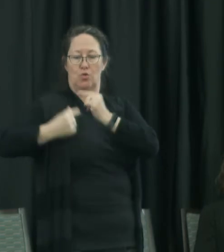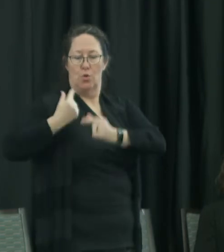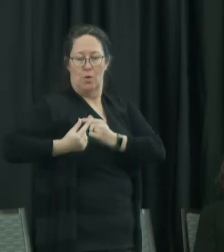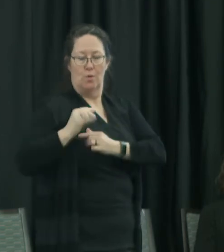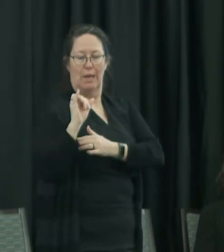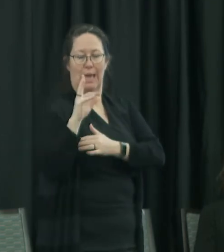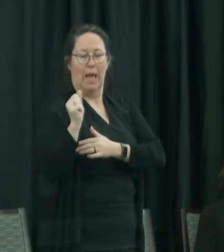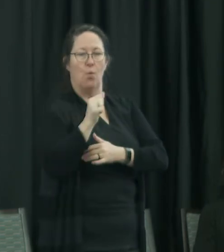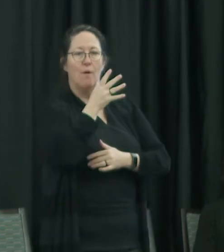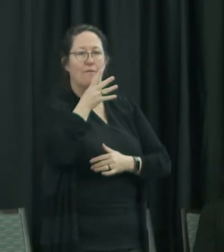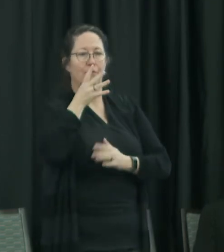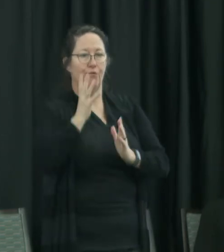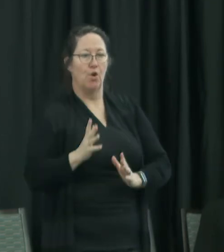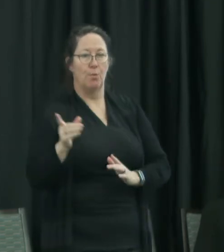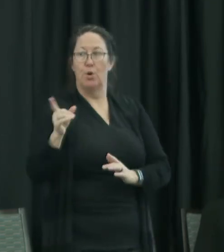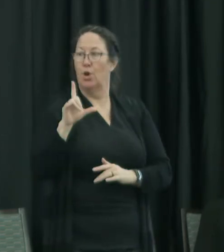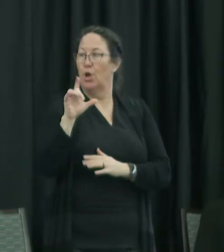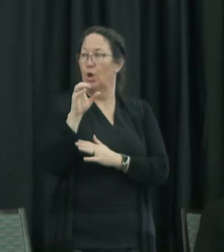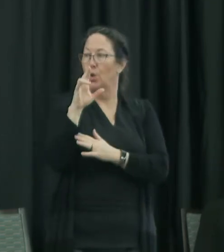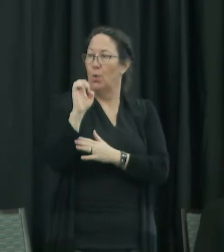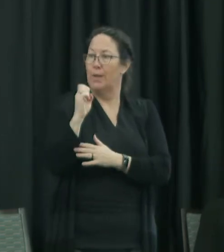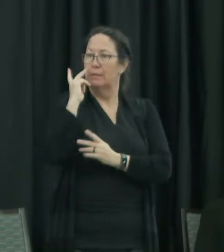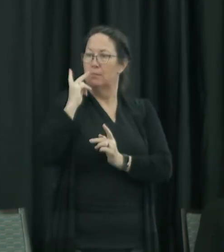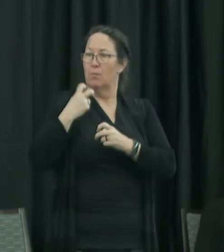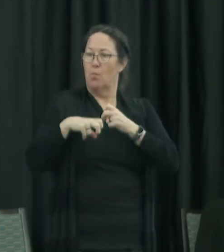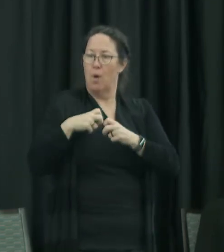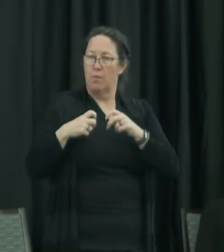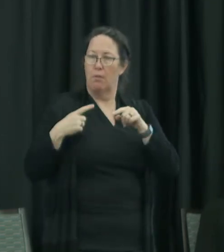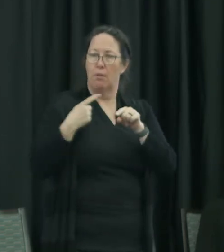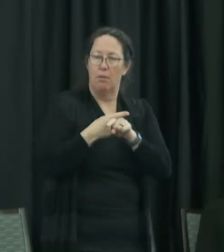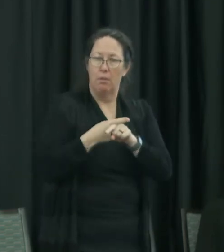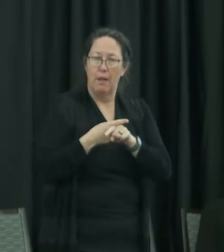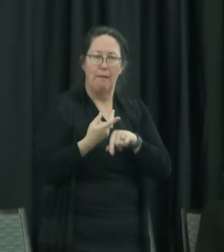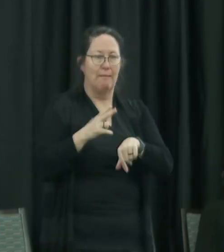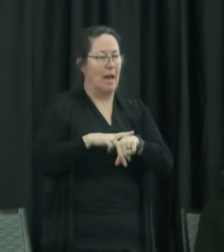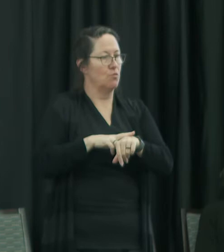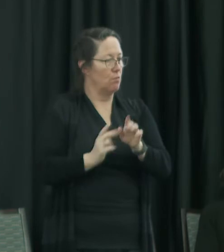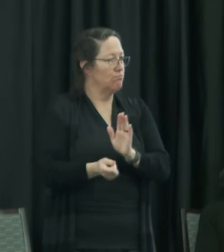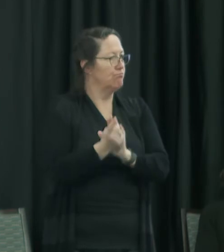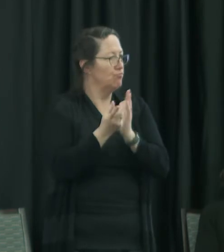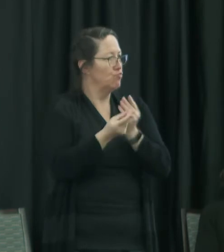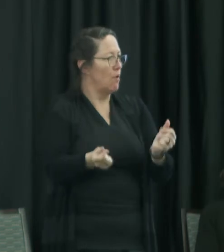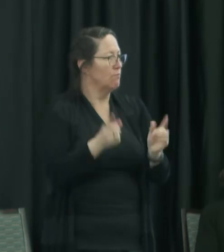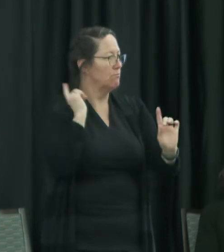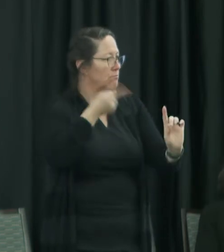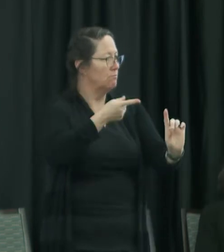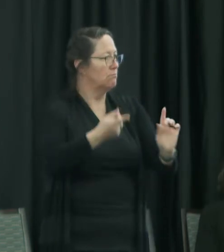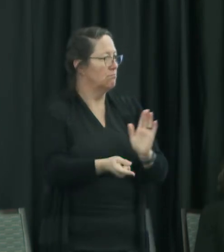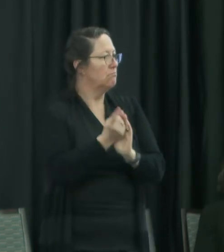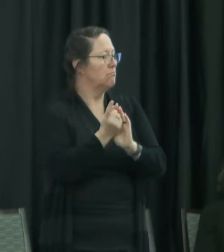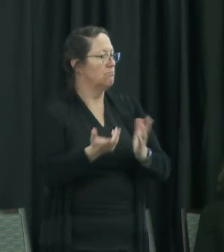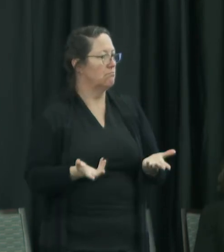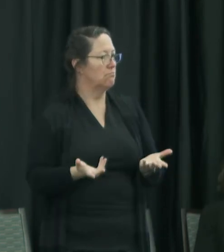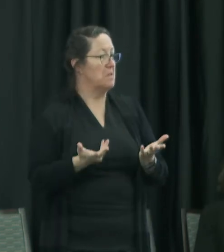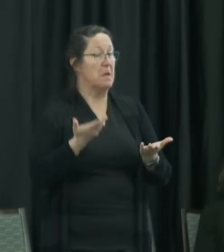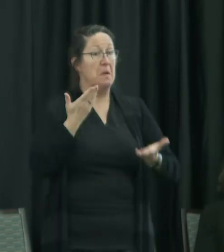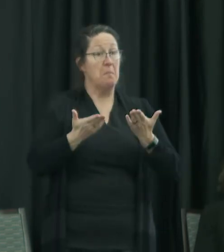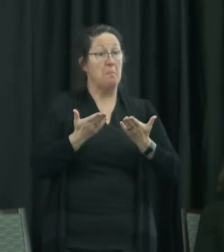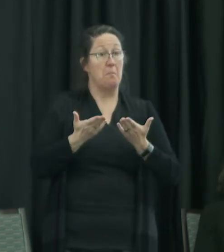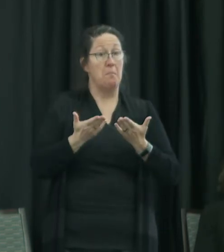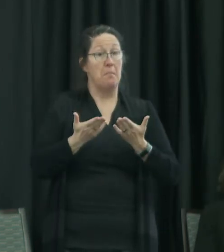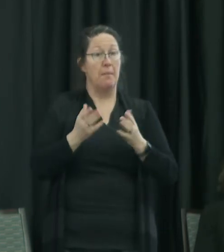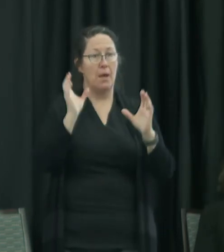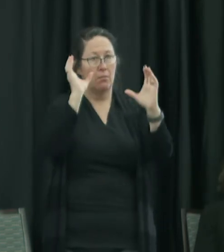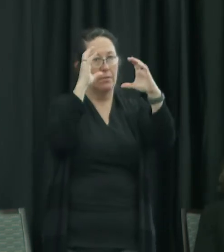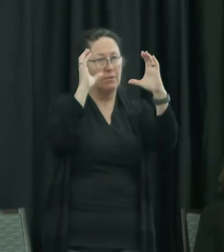Iowa farmer. When Louis sees a problem, he is naturally wired to want to solve it. Maybe the lens through which we